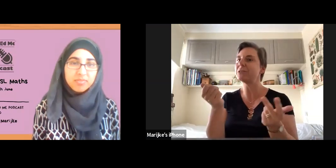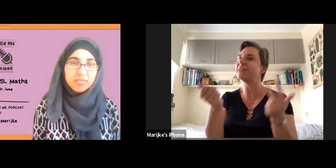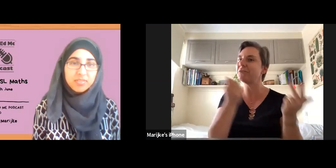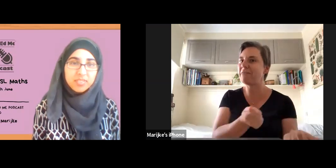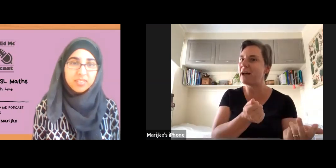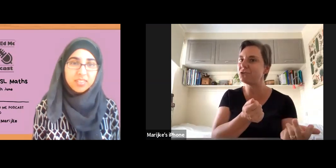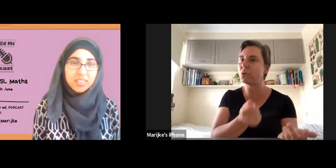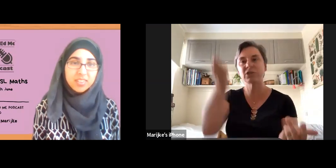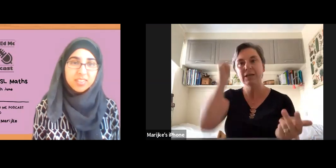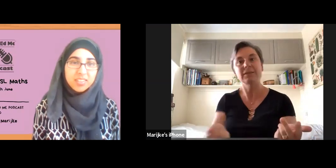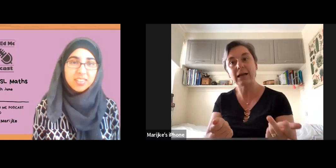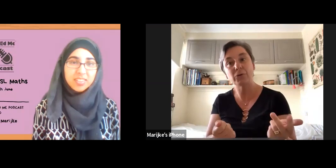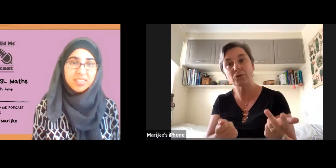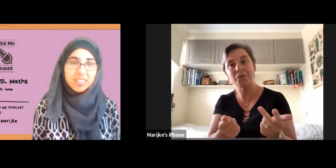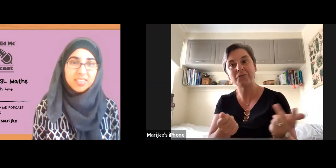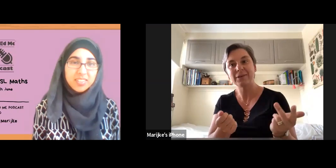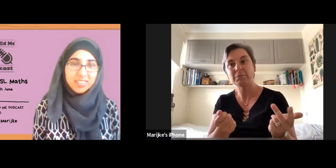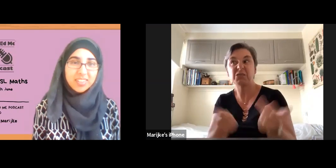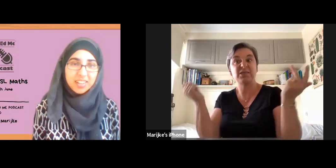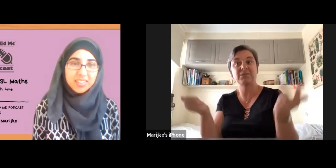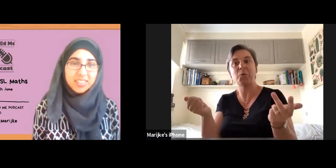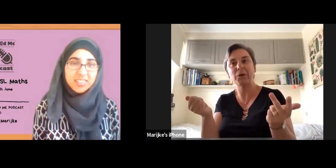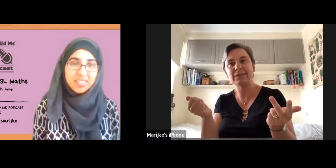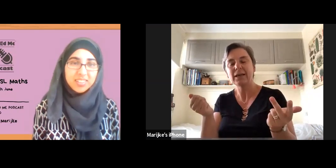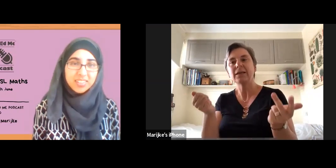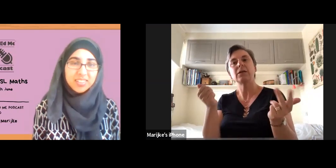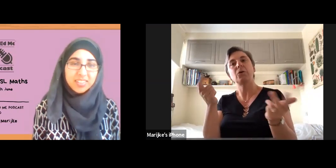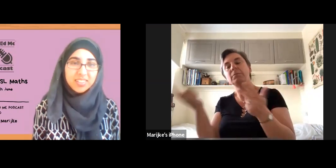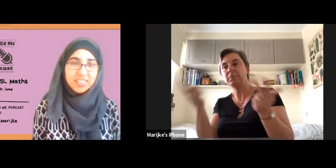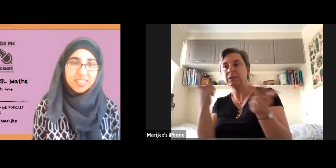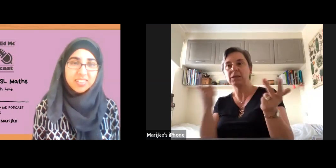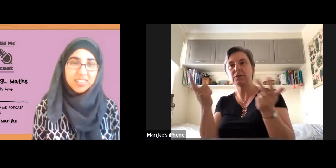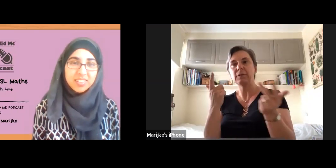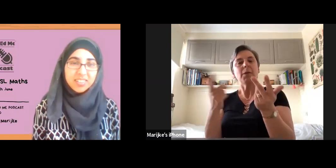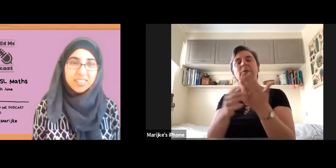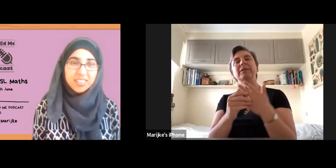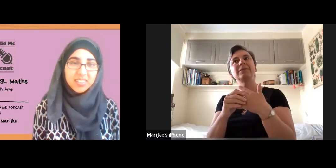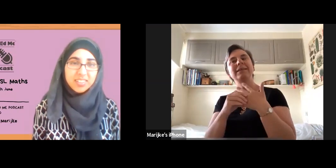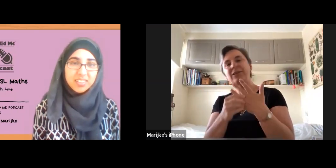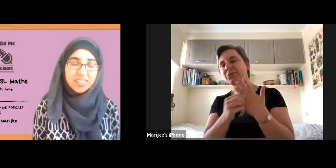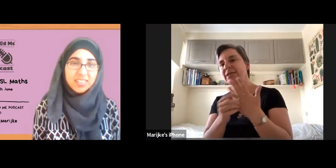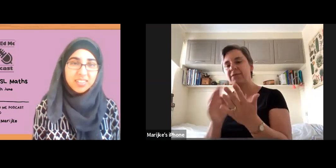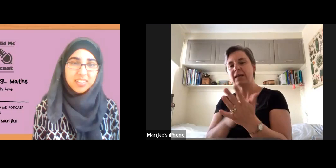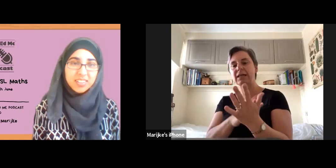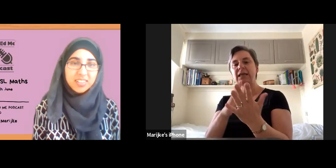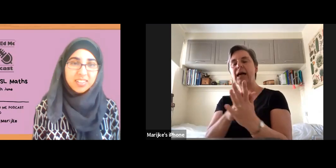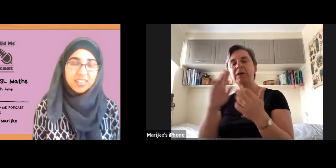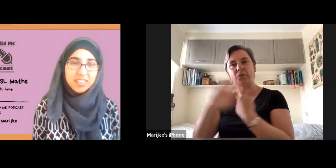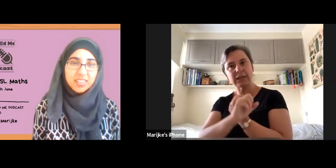in a lot of deaf households, the sound goes off because there's no point. So, but the interesting thing is, my first language